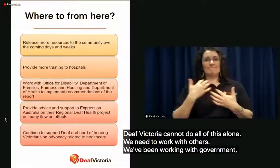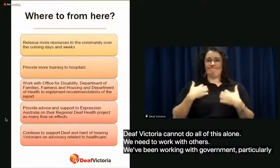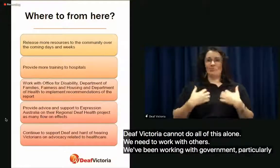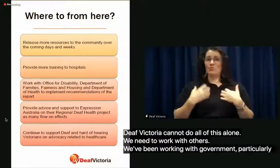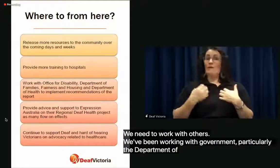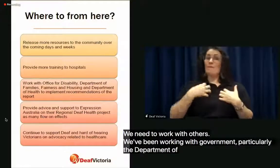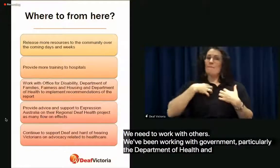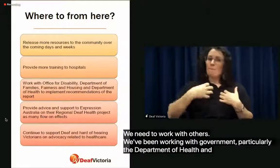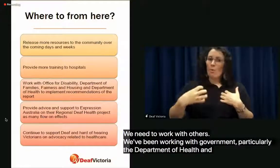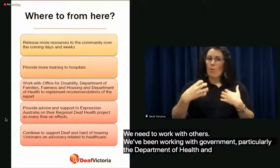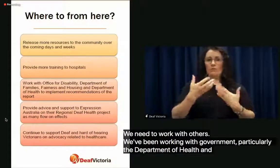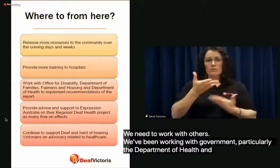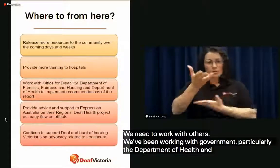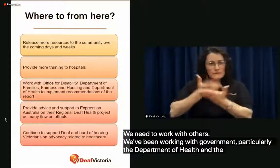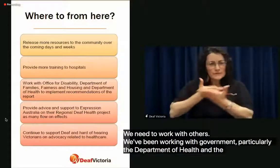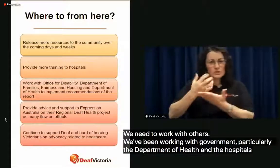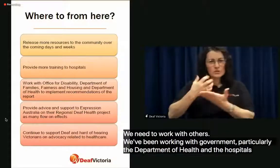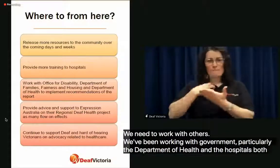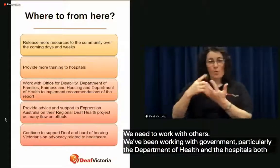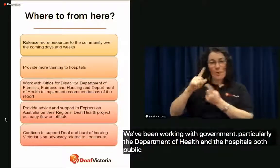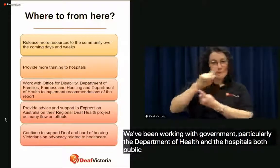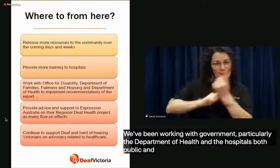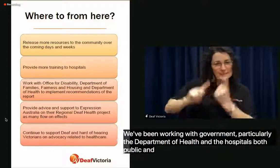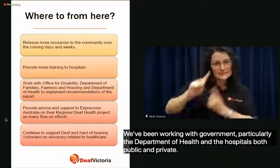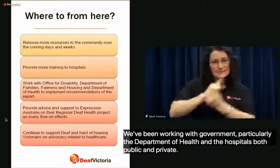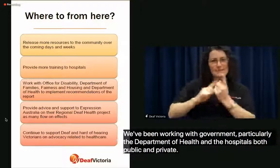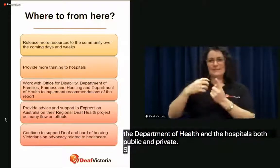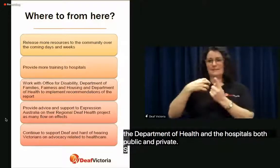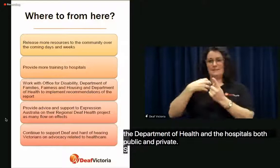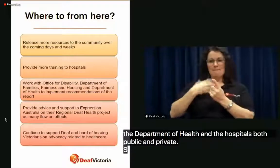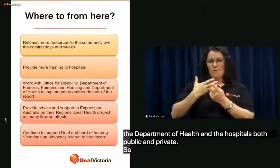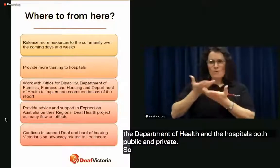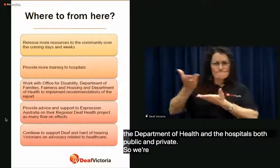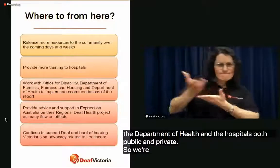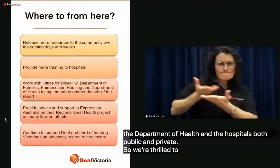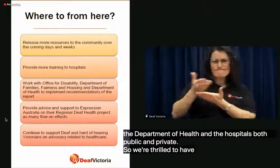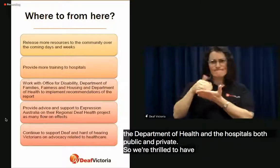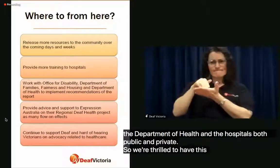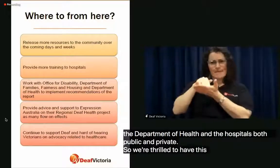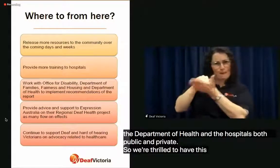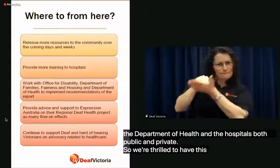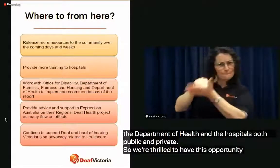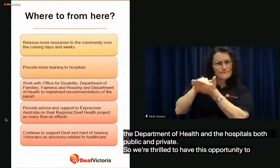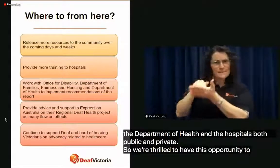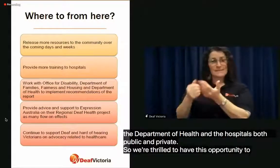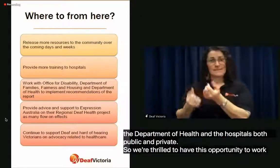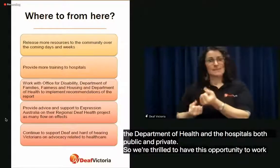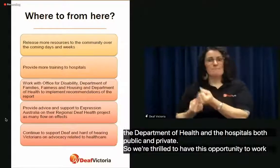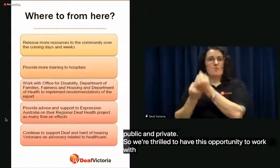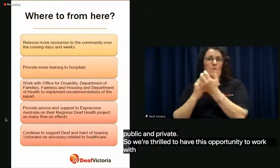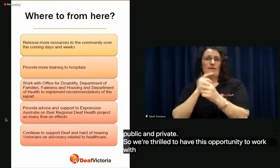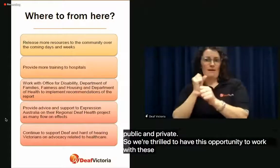private. So we're thrilled to have this opportunity to work with these key stakeholders, to have more robust